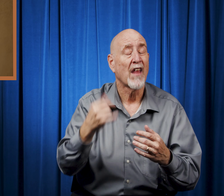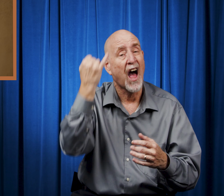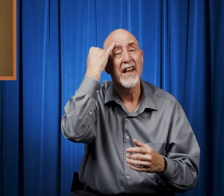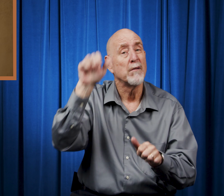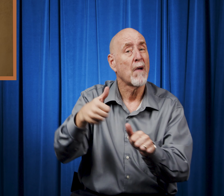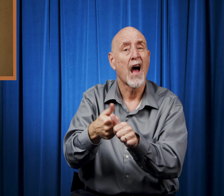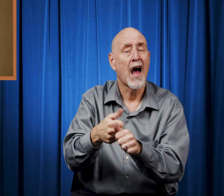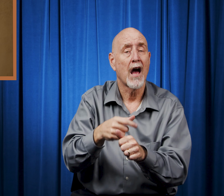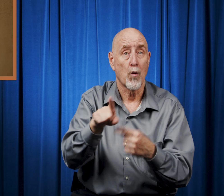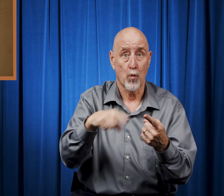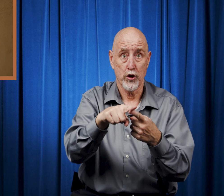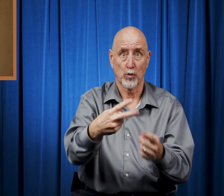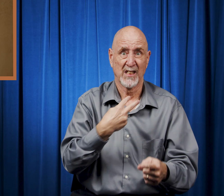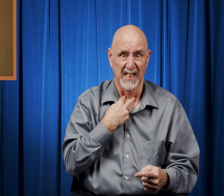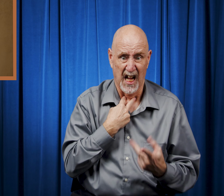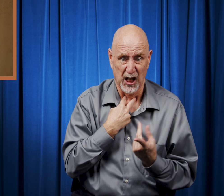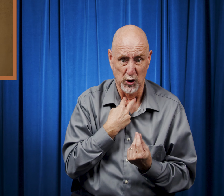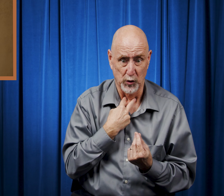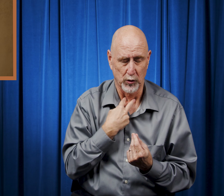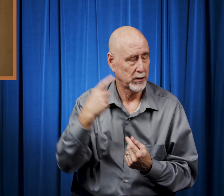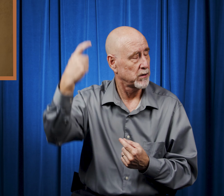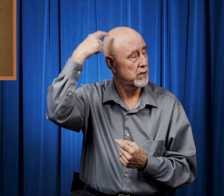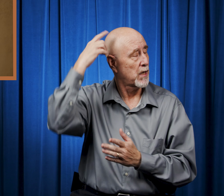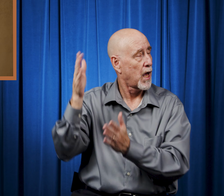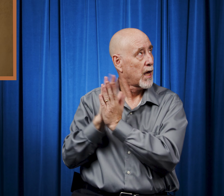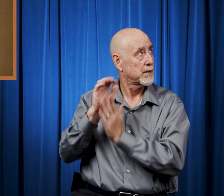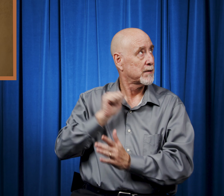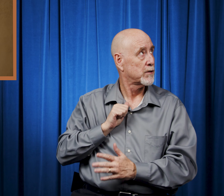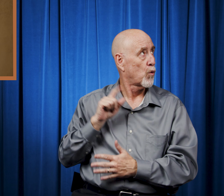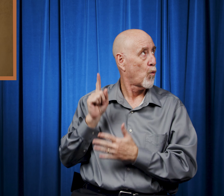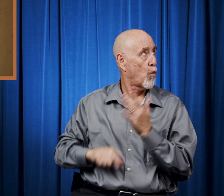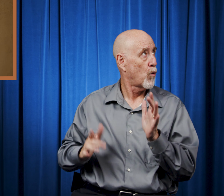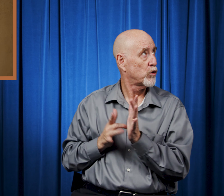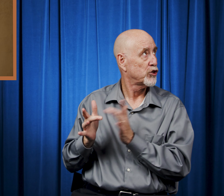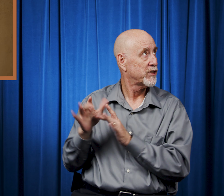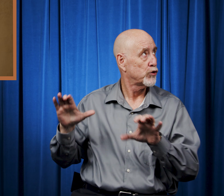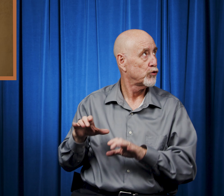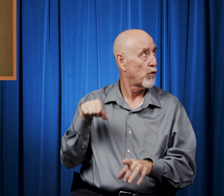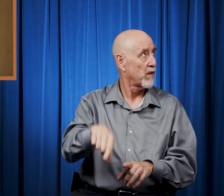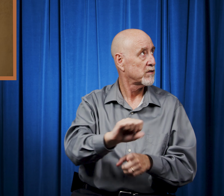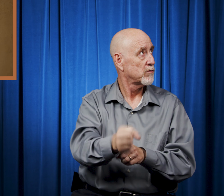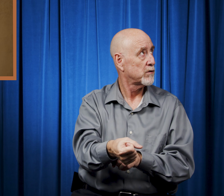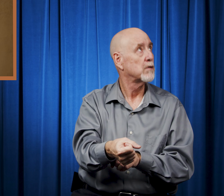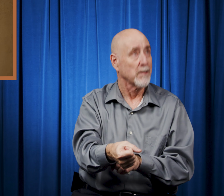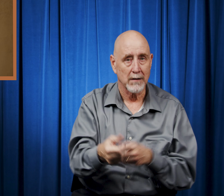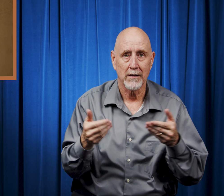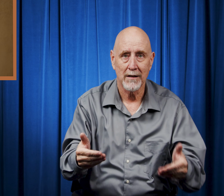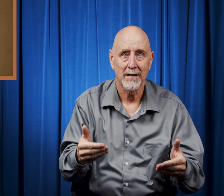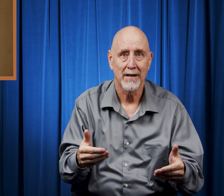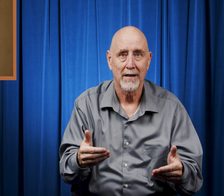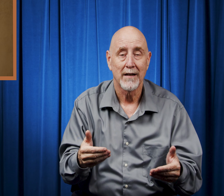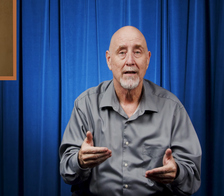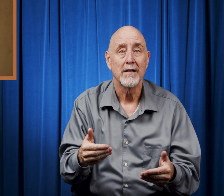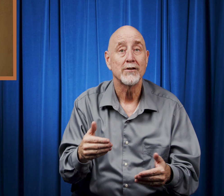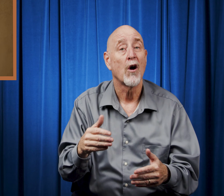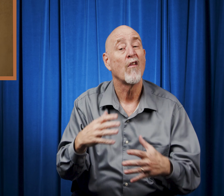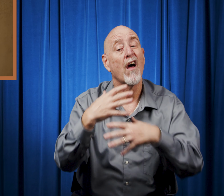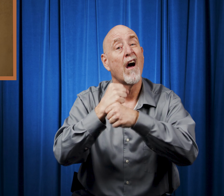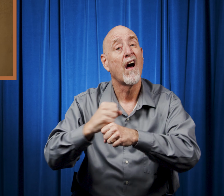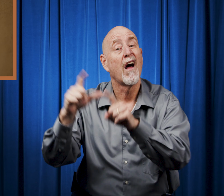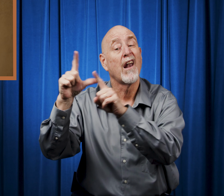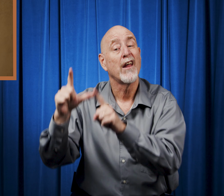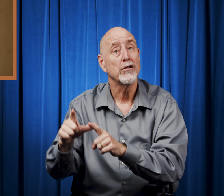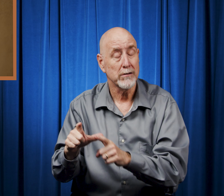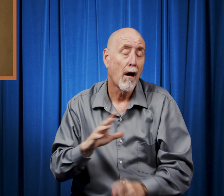yourself into a jam, well, simply ask yourself, what would Jesus do in that situation? Well, the intention